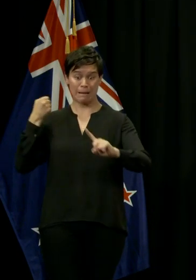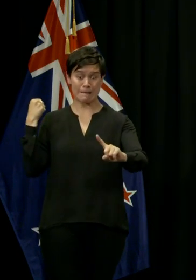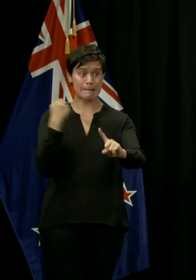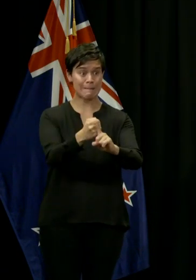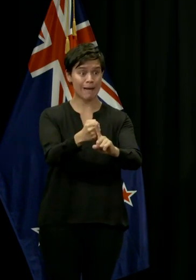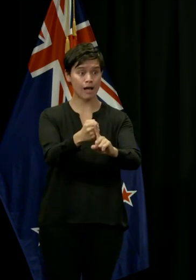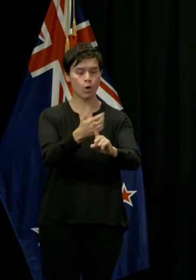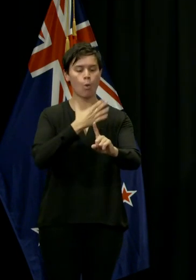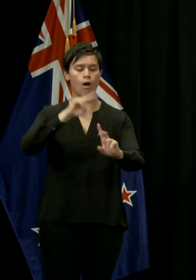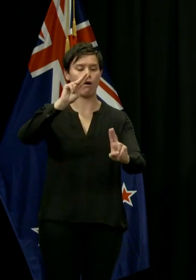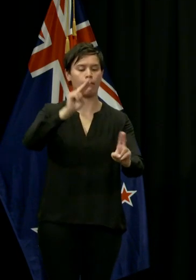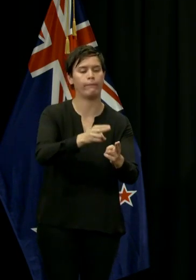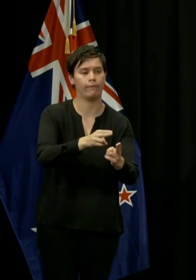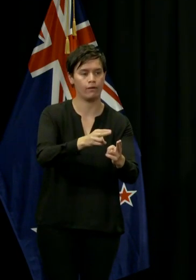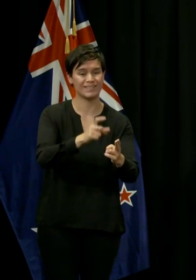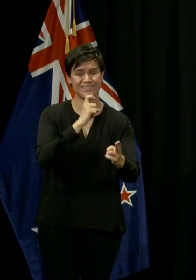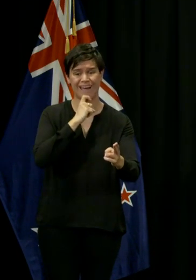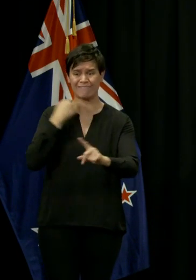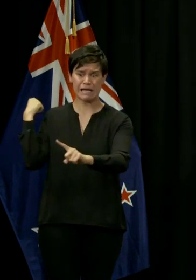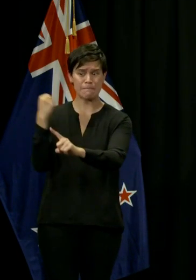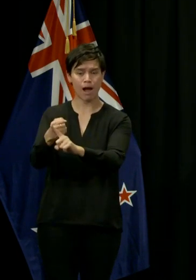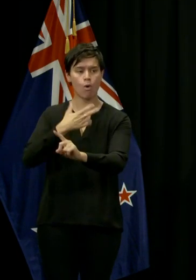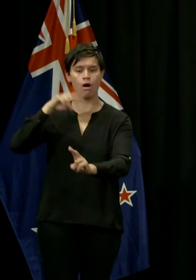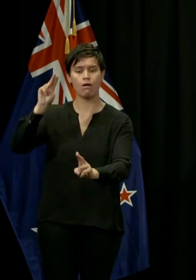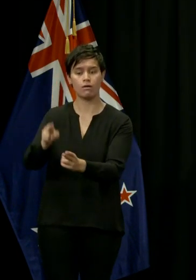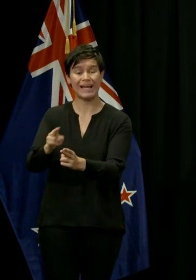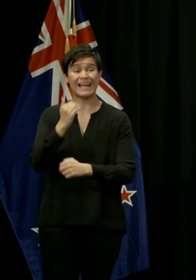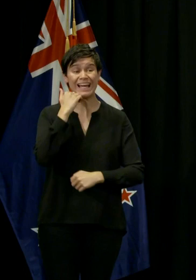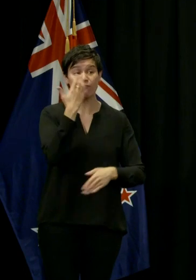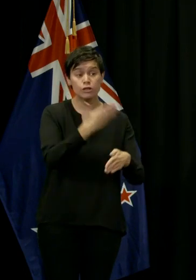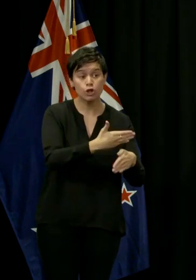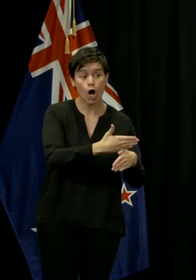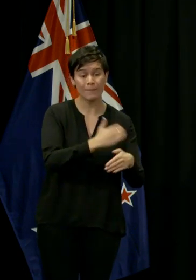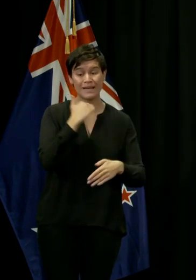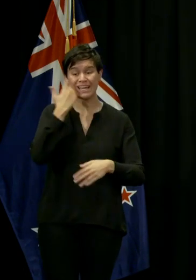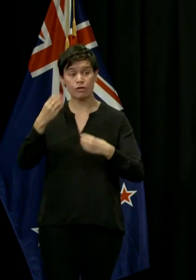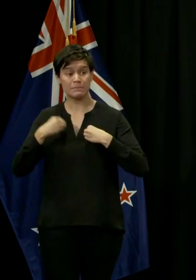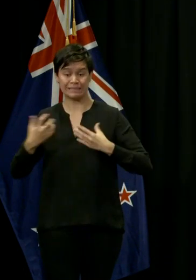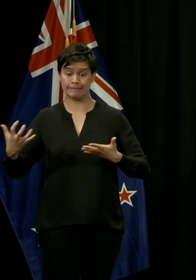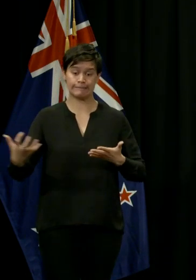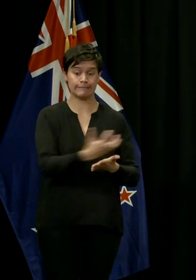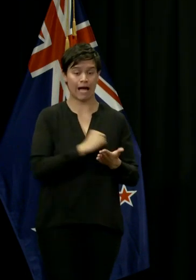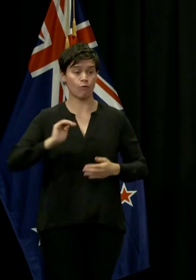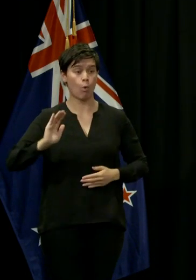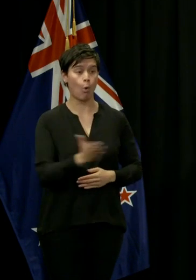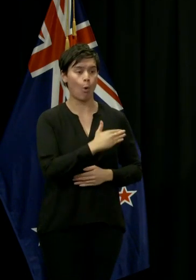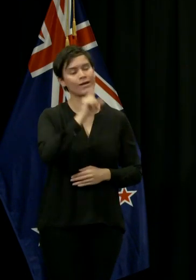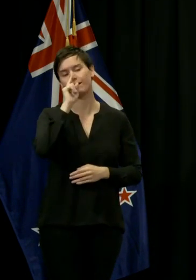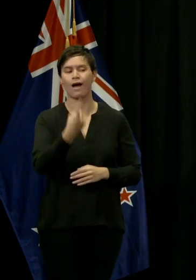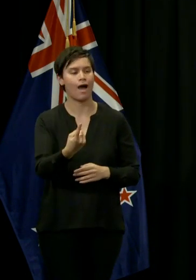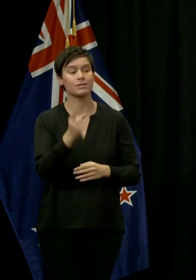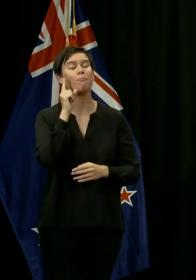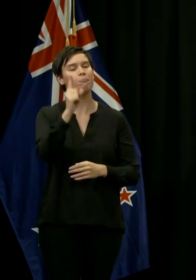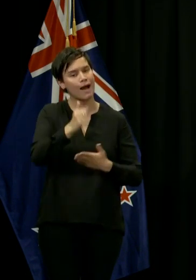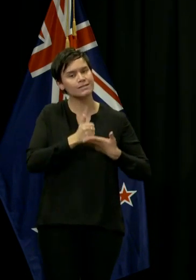last Tuesday, we can't save every job and we can't save every business. What we've done today is extend our support, and we're doing